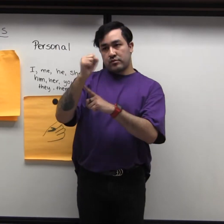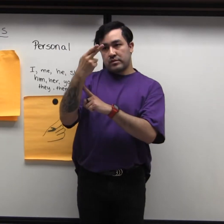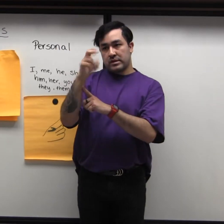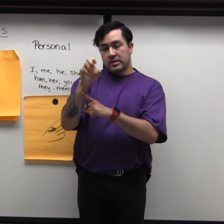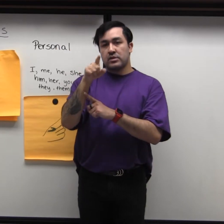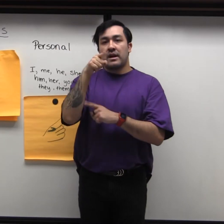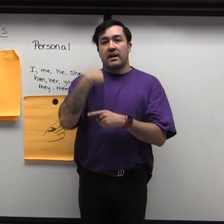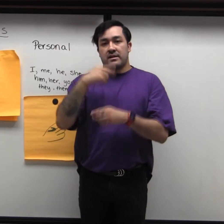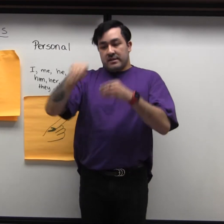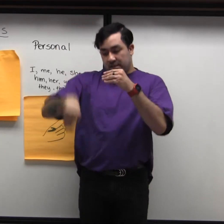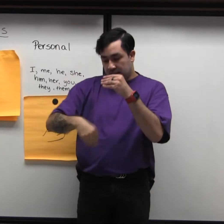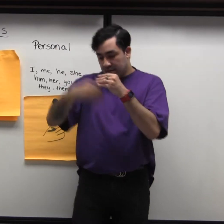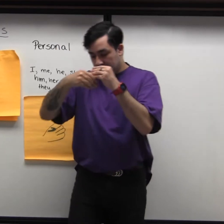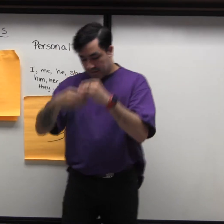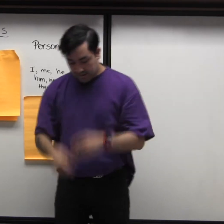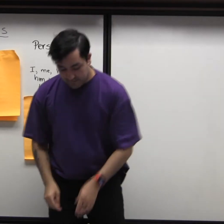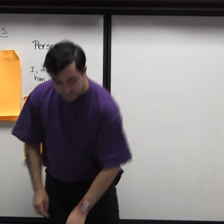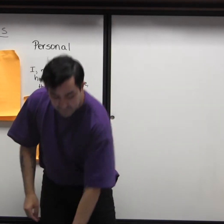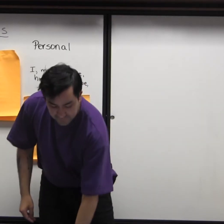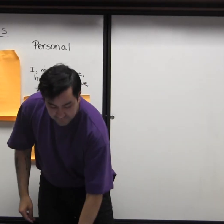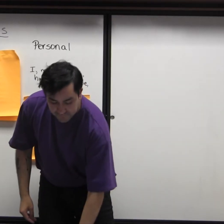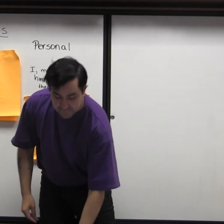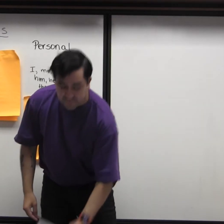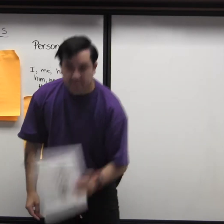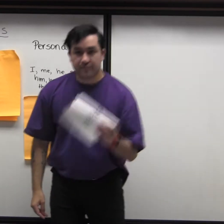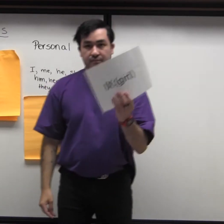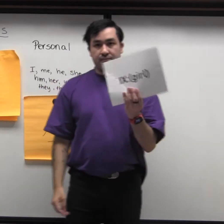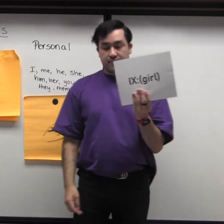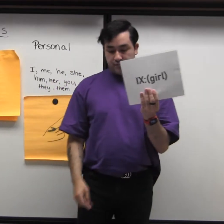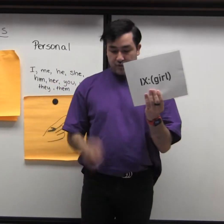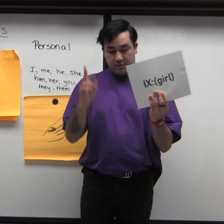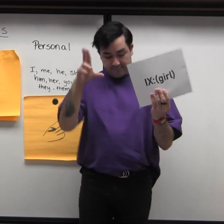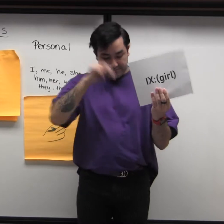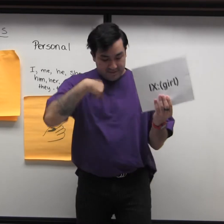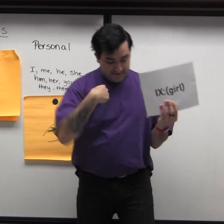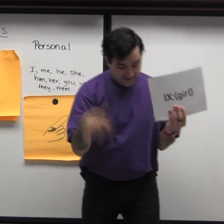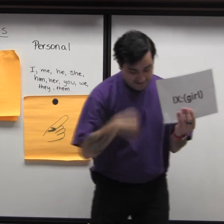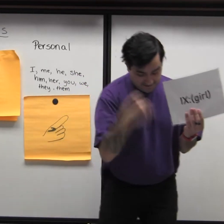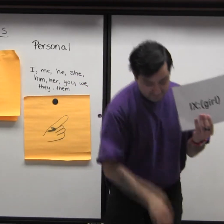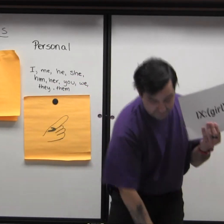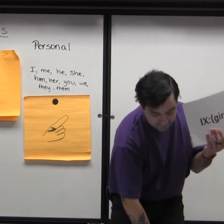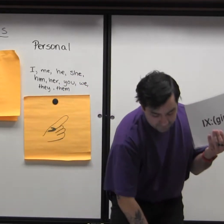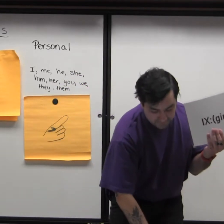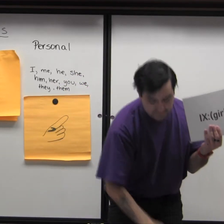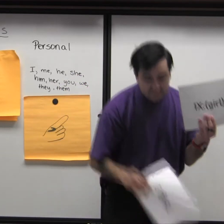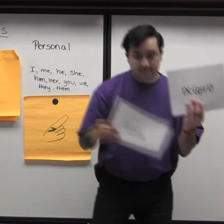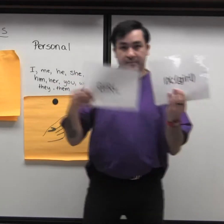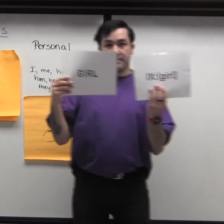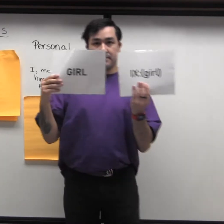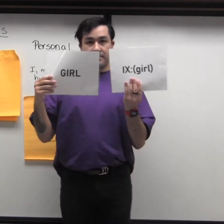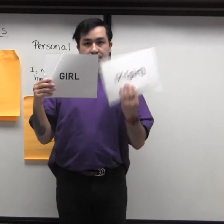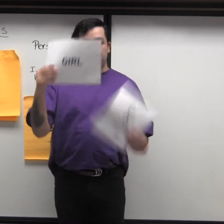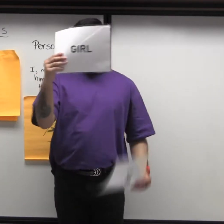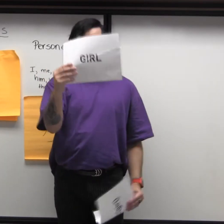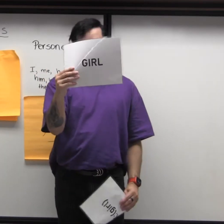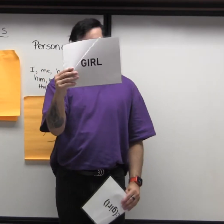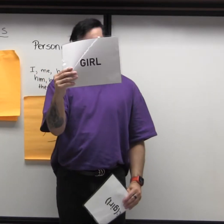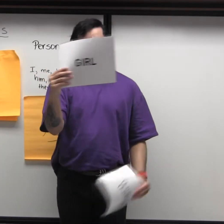think she or female, you have to add the sign girl to it. So you can't just write IX, right? You have to say